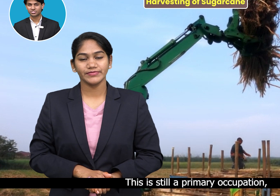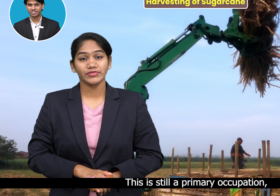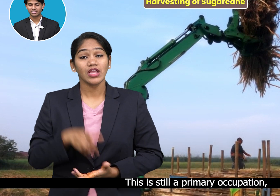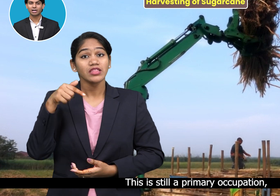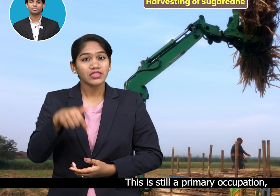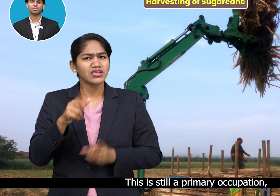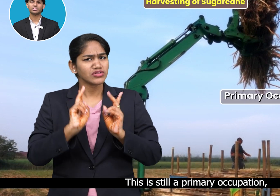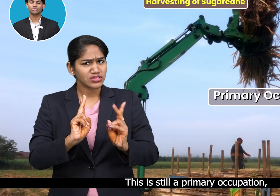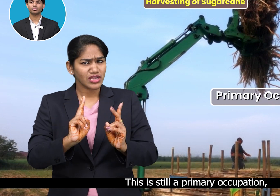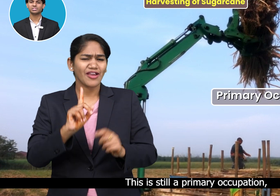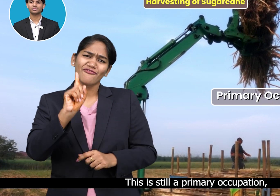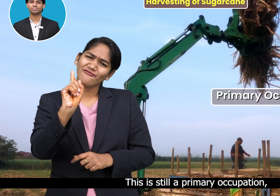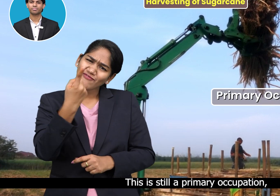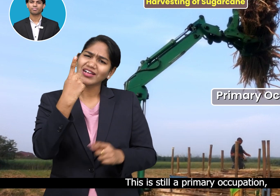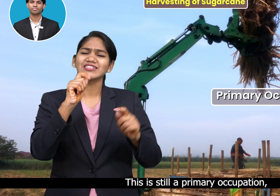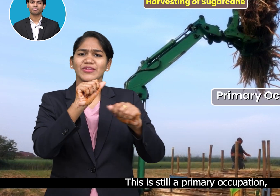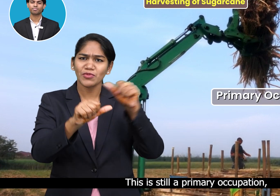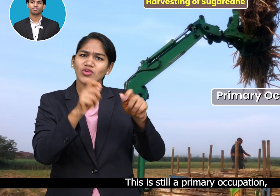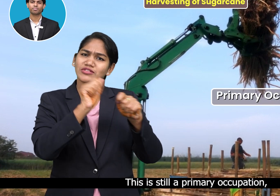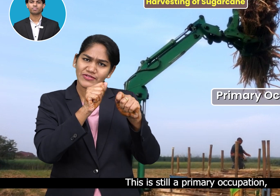This is still a primary occupation,